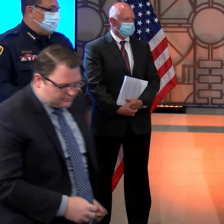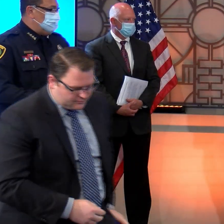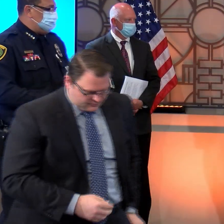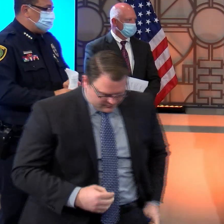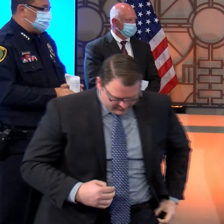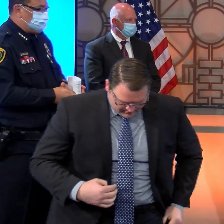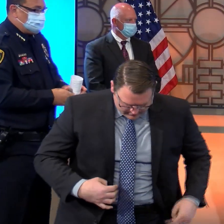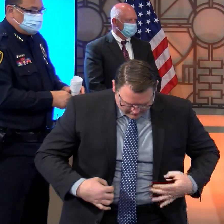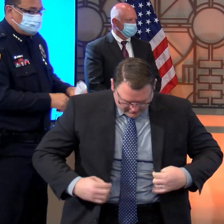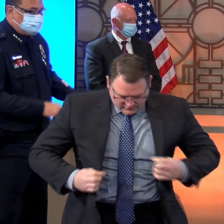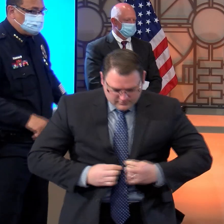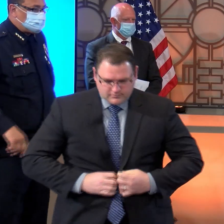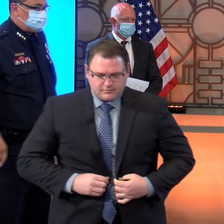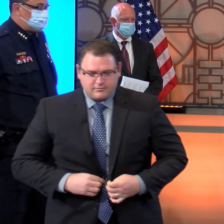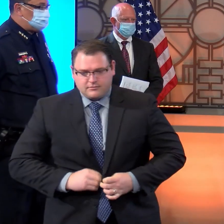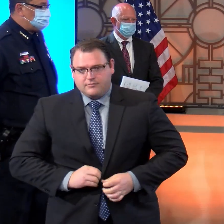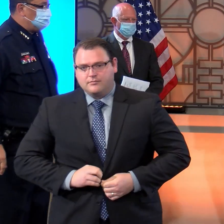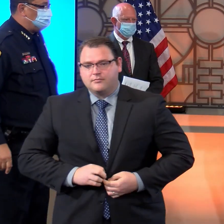Emergency Management.